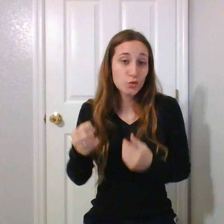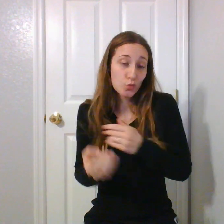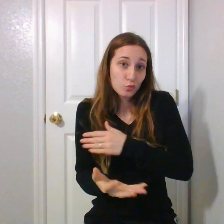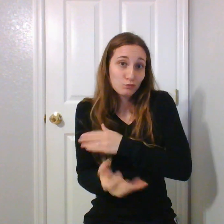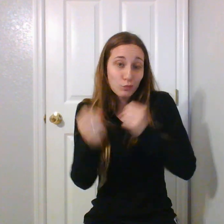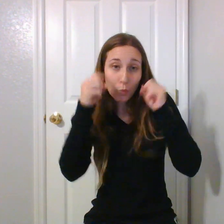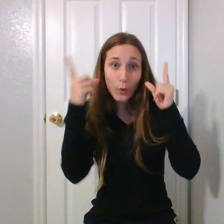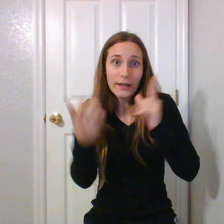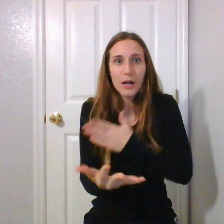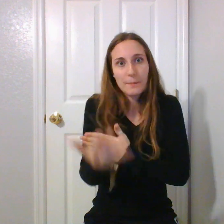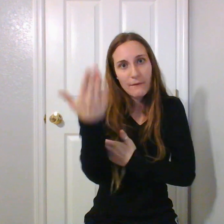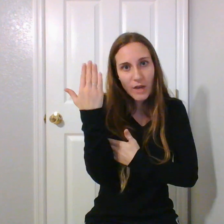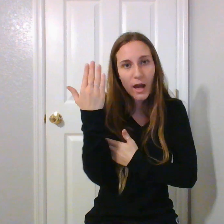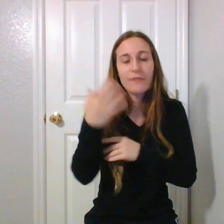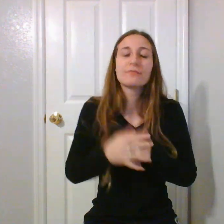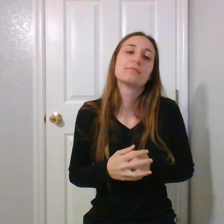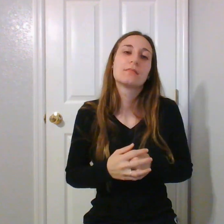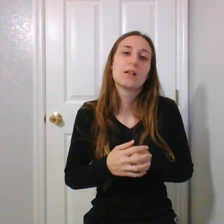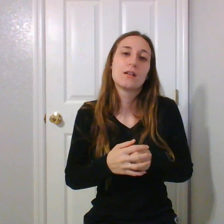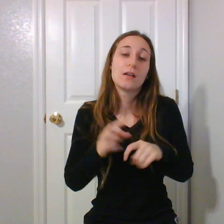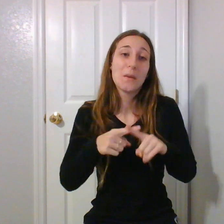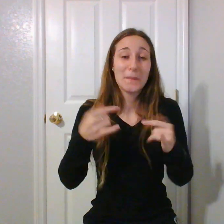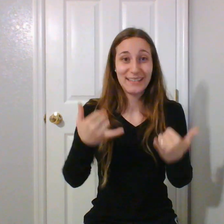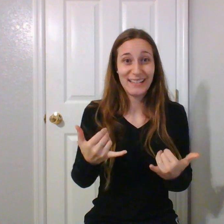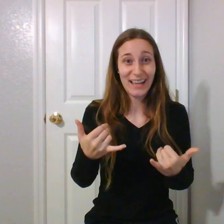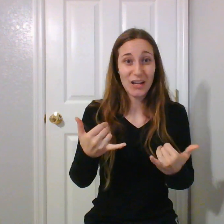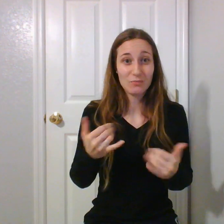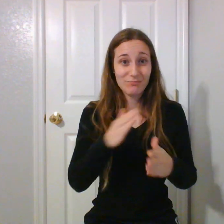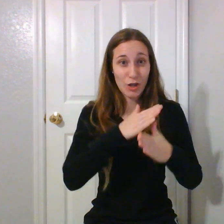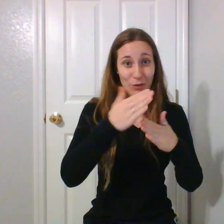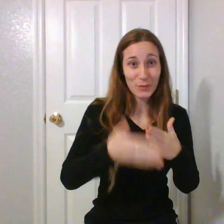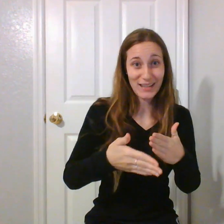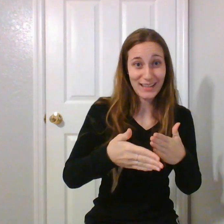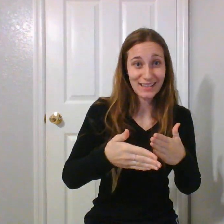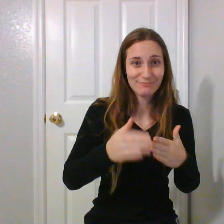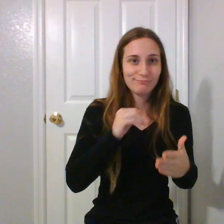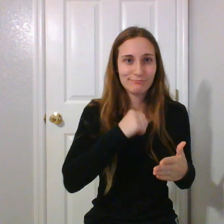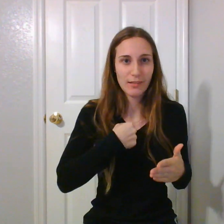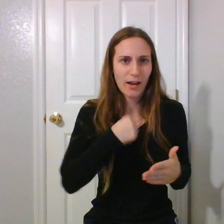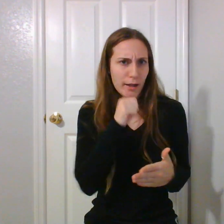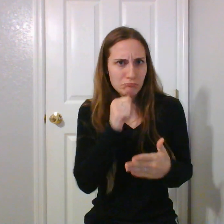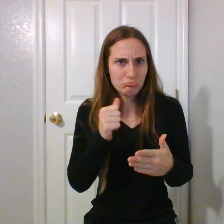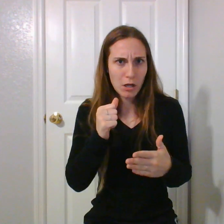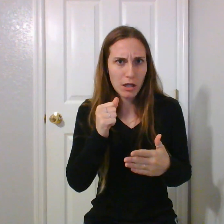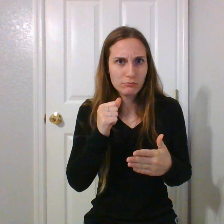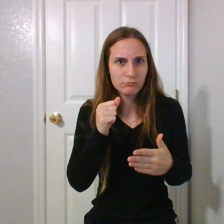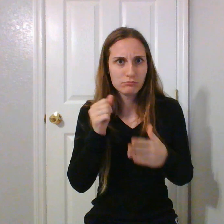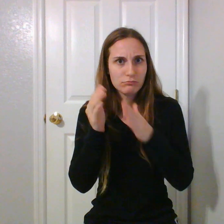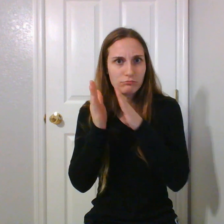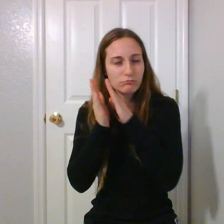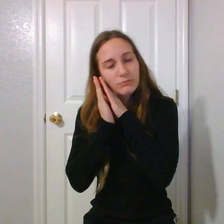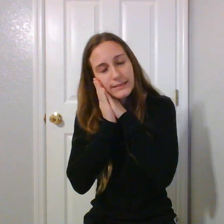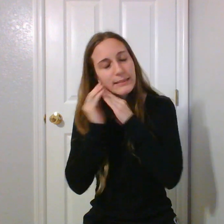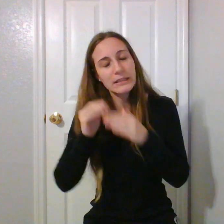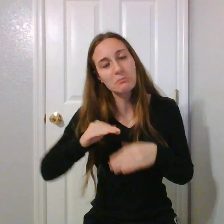so now when i'm like sleeping in on the weekends i don't tend to sleep in until like eight o'clock i tend to sleep until like seven